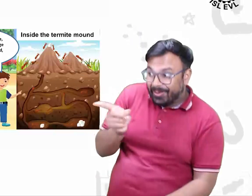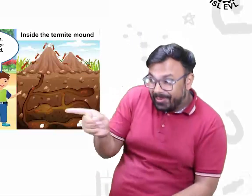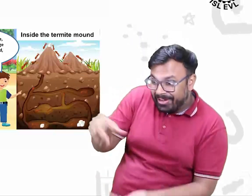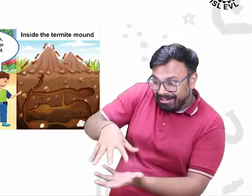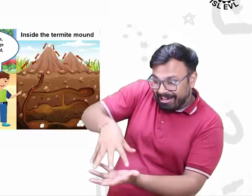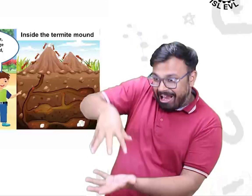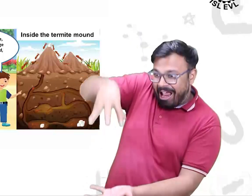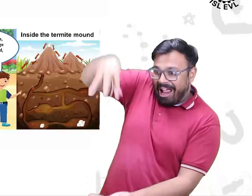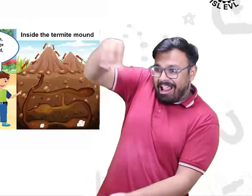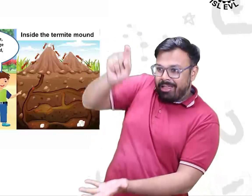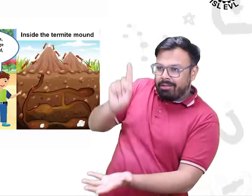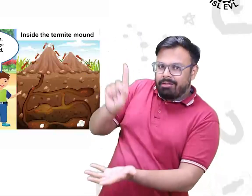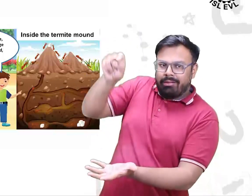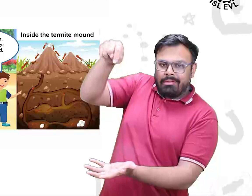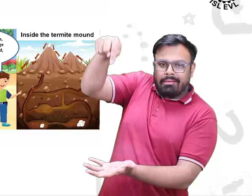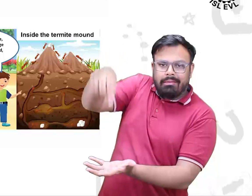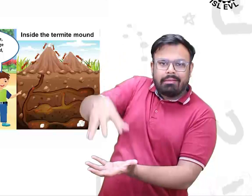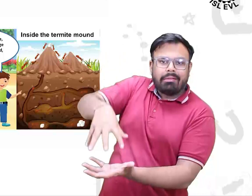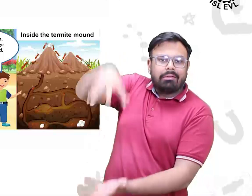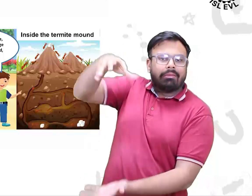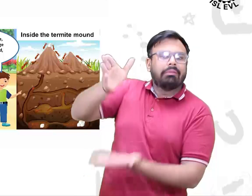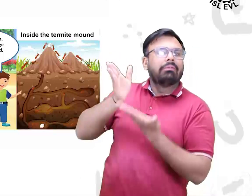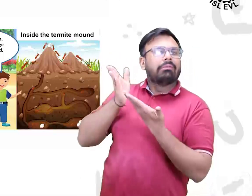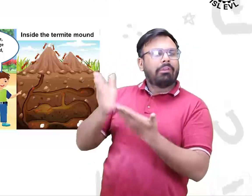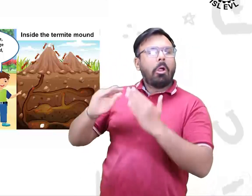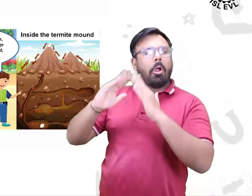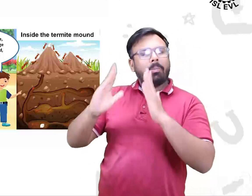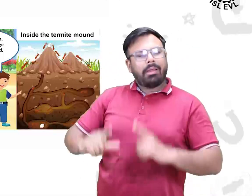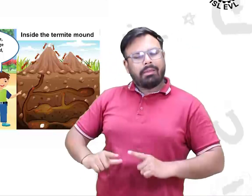Have a look here.